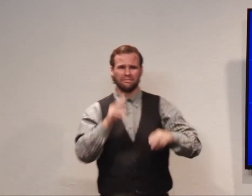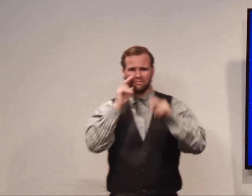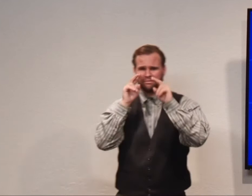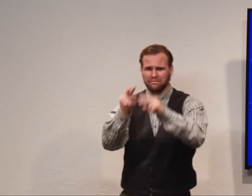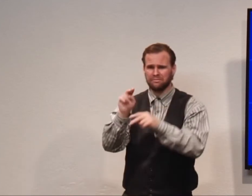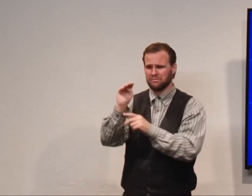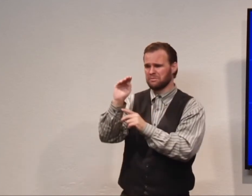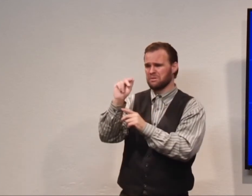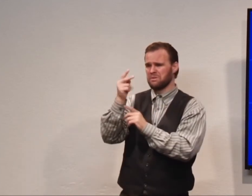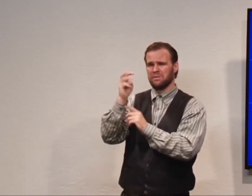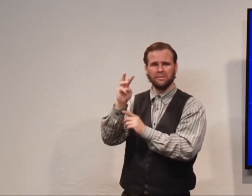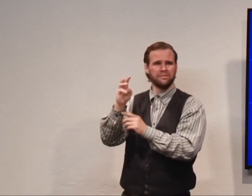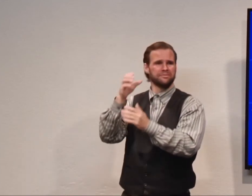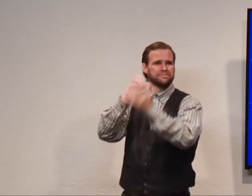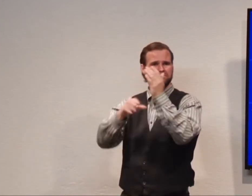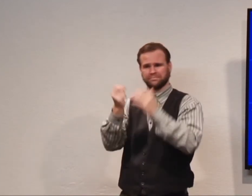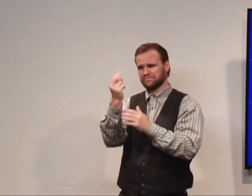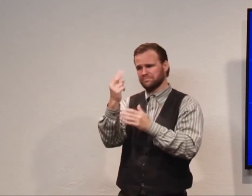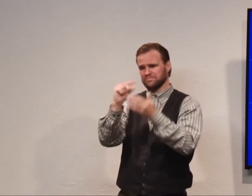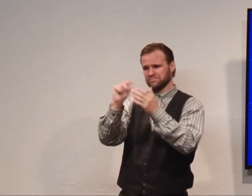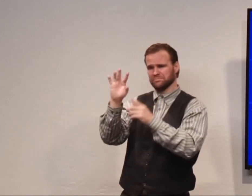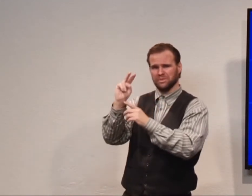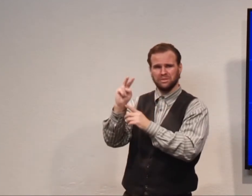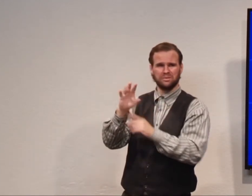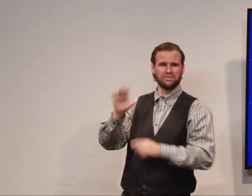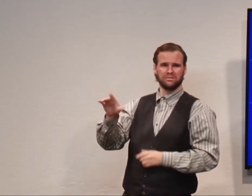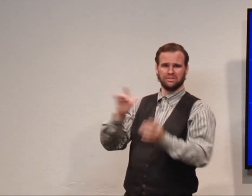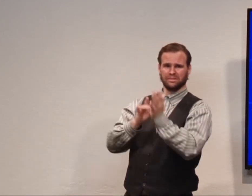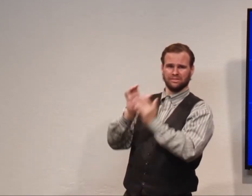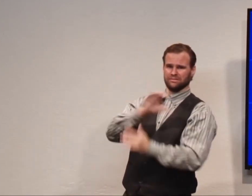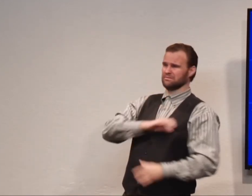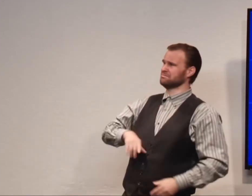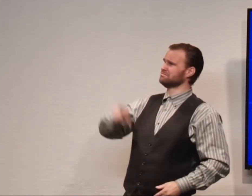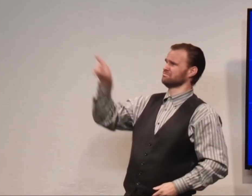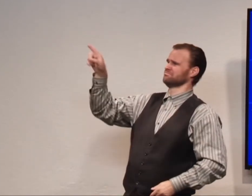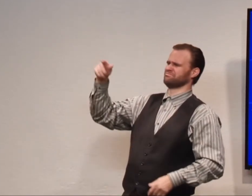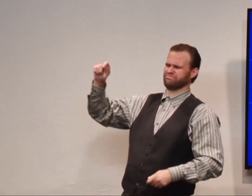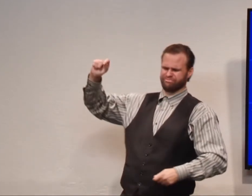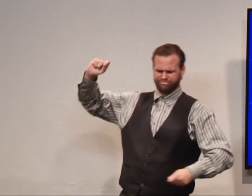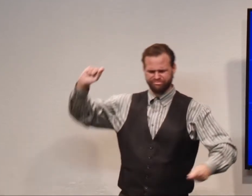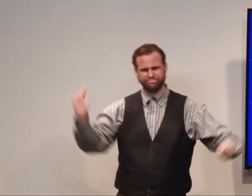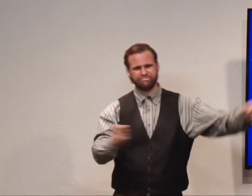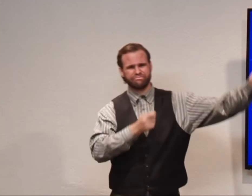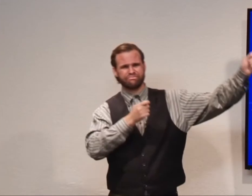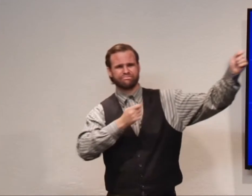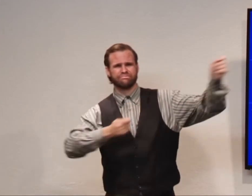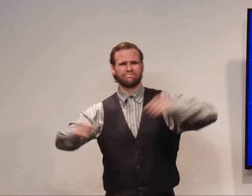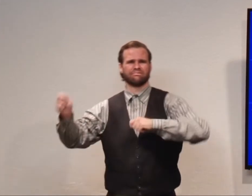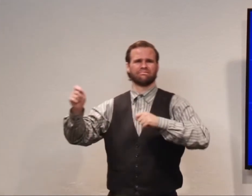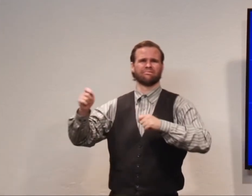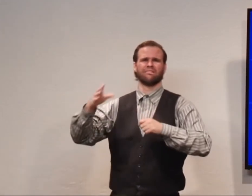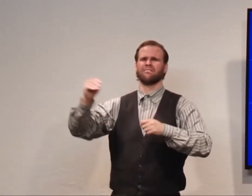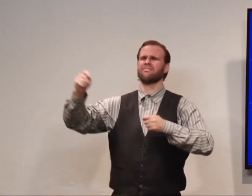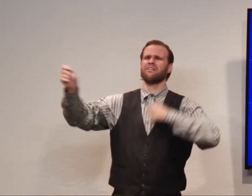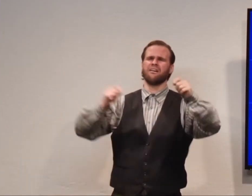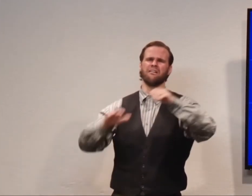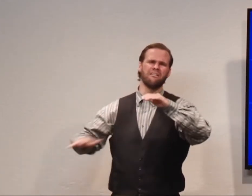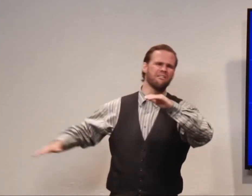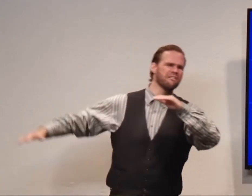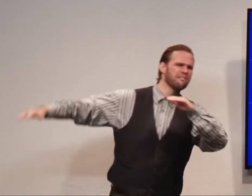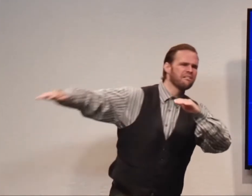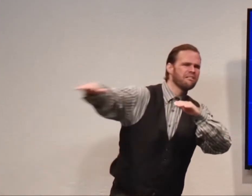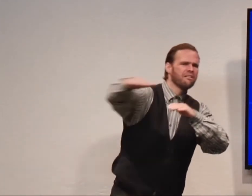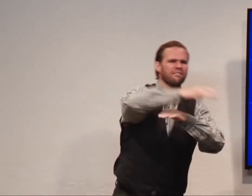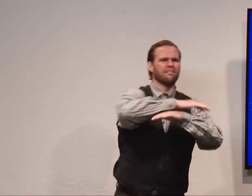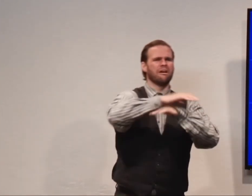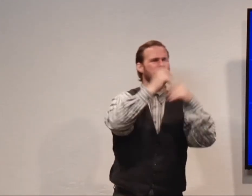But Jesus Christ himself has the preeminence of even Solomon. We see that in Matthew chapter 12, verse 24. Jesus Christ rules and